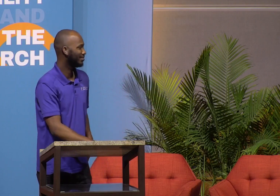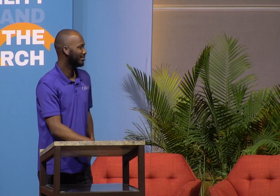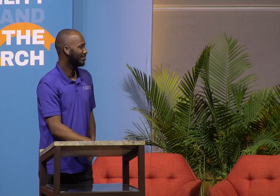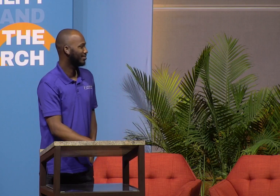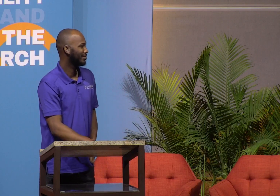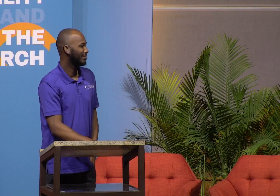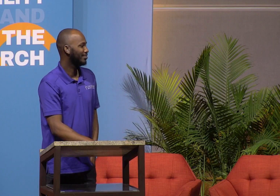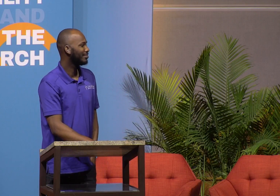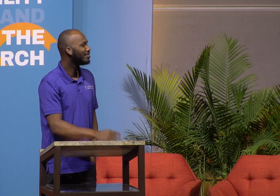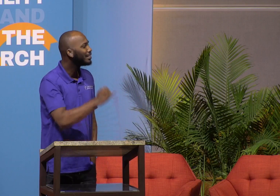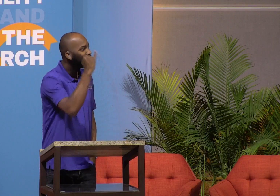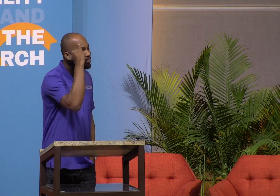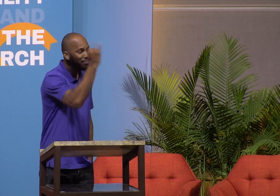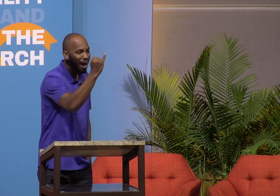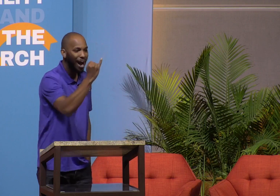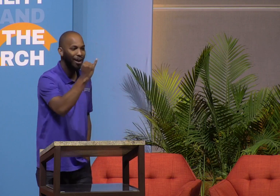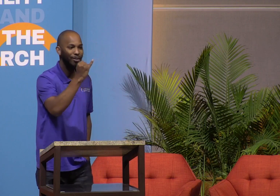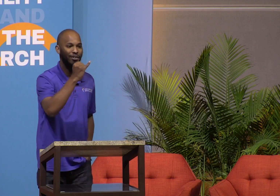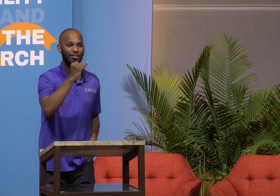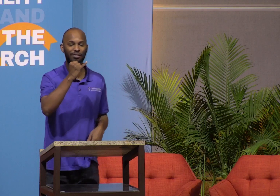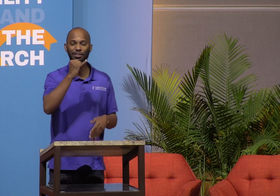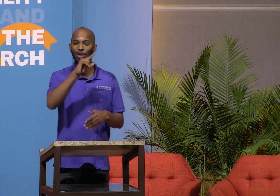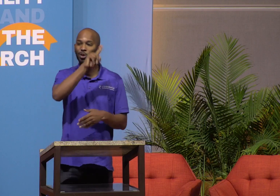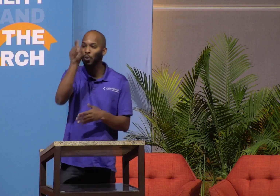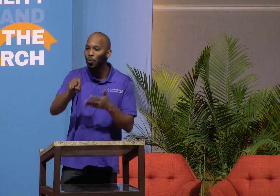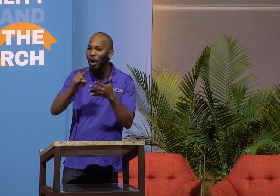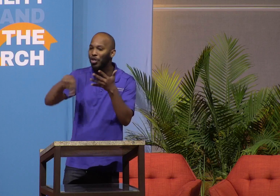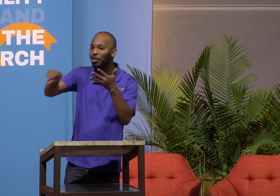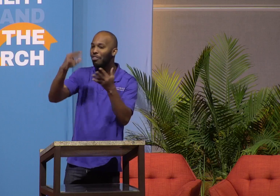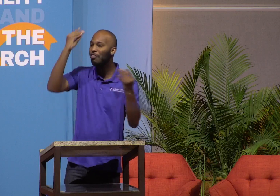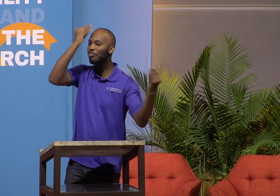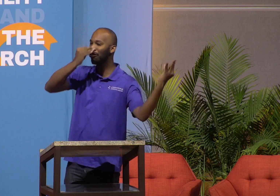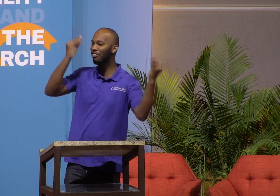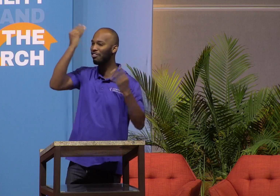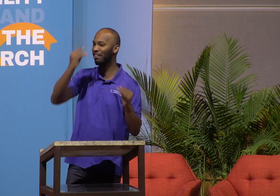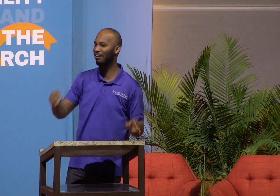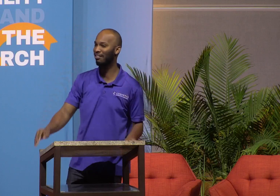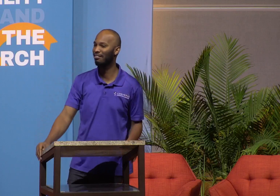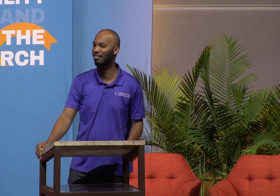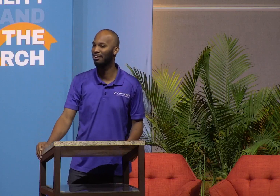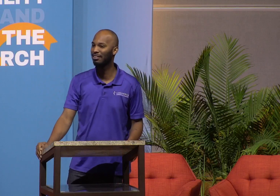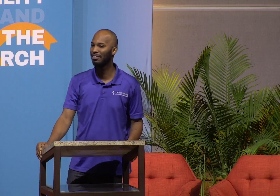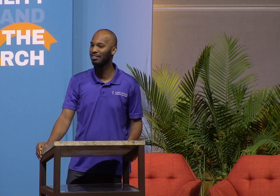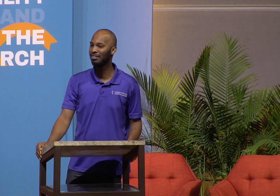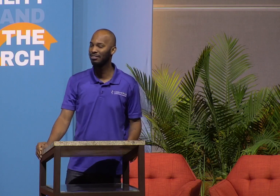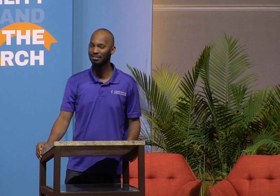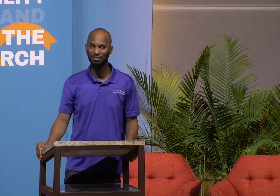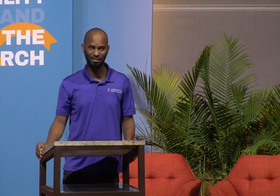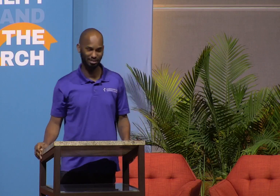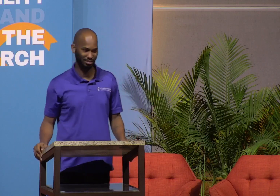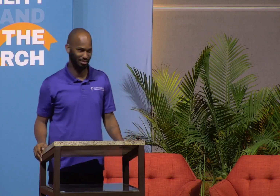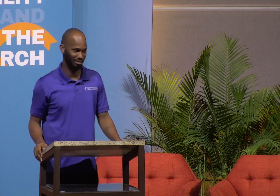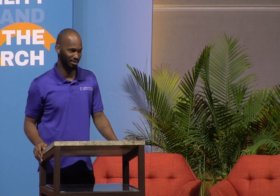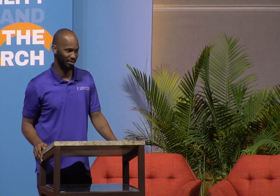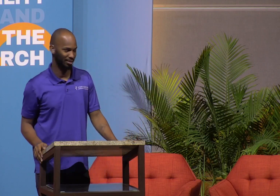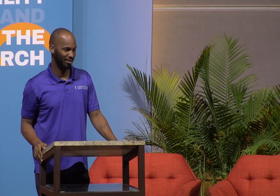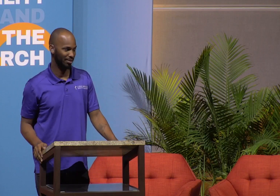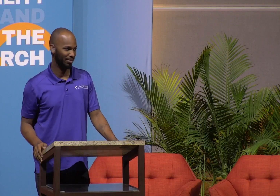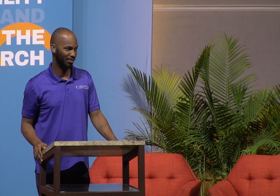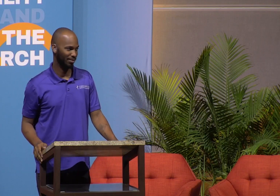Now, it's hard to imagine, but imagine being a deaf individual. Imagine their thoughts. Imagine